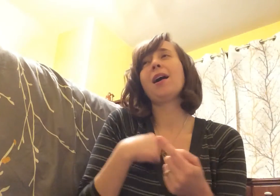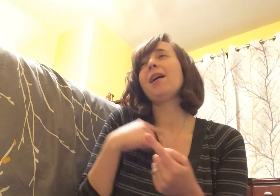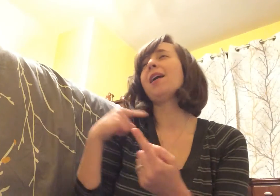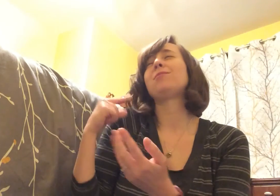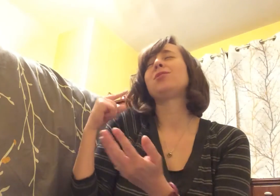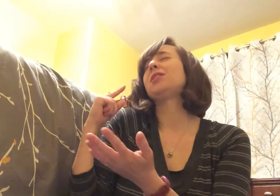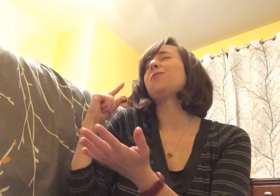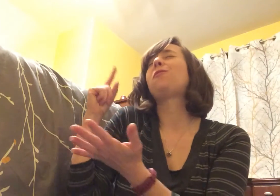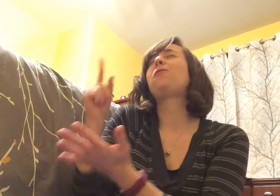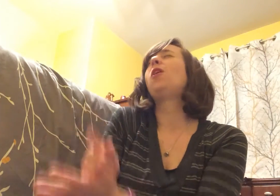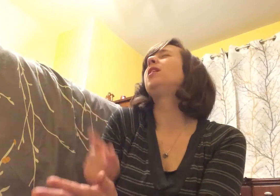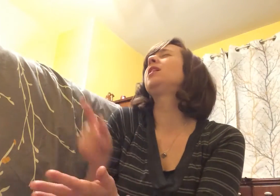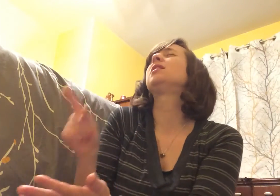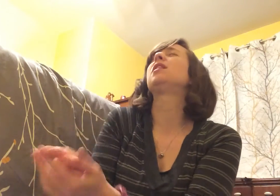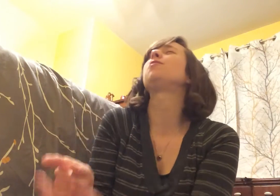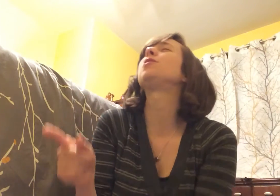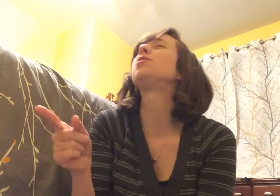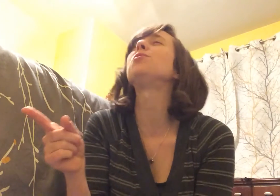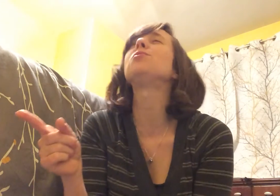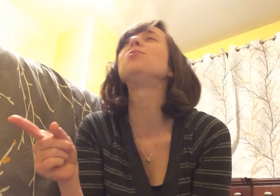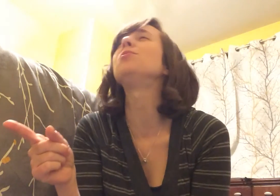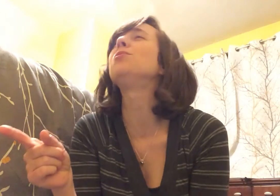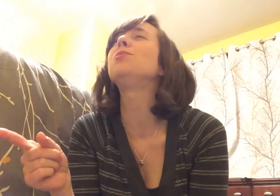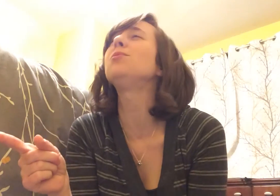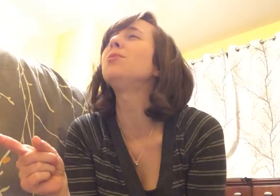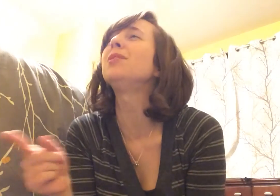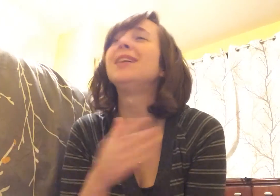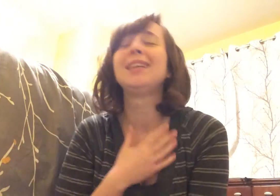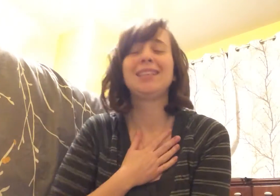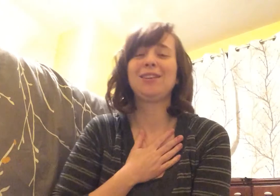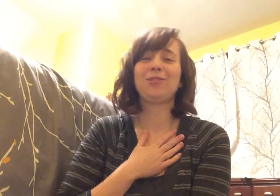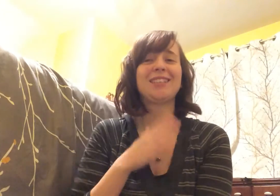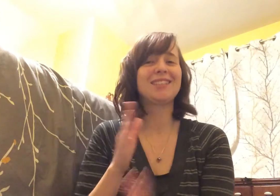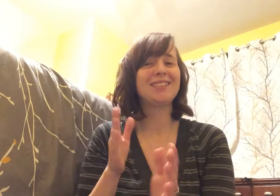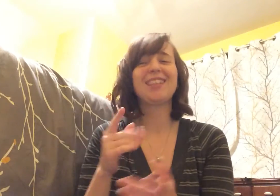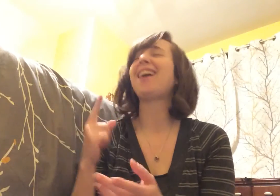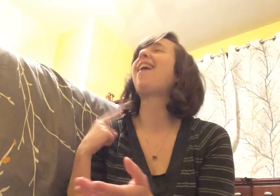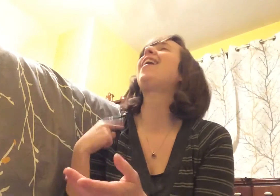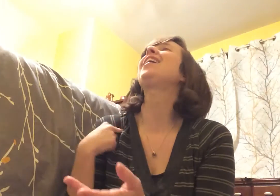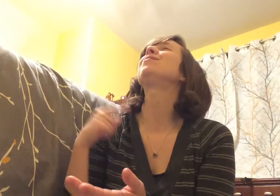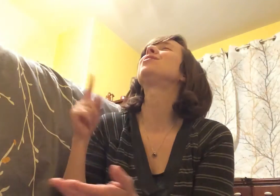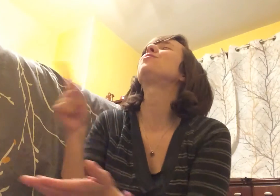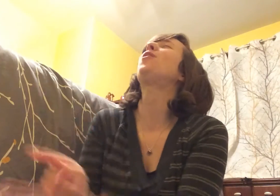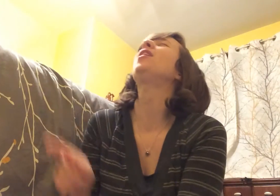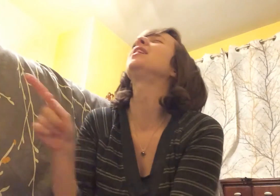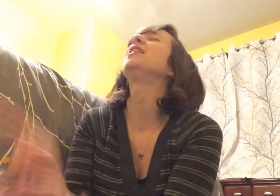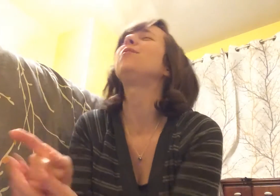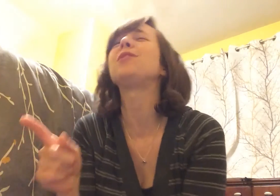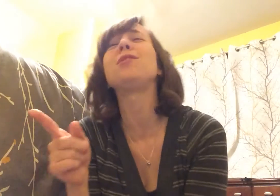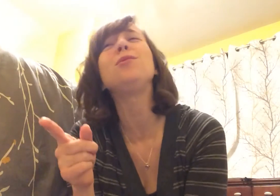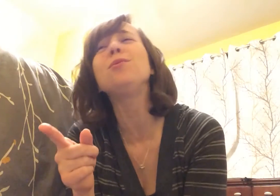I am just falling in love with you. You know, that, like, I am just falling in love with